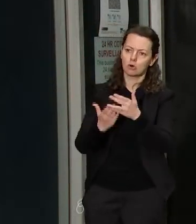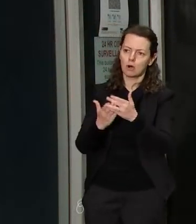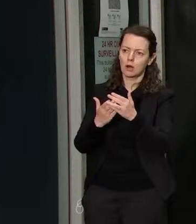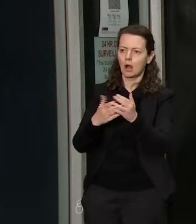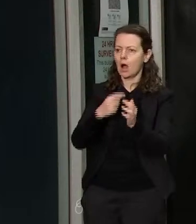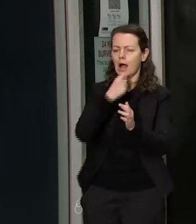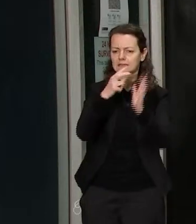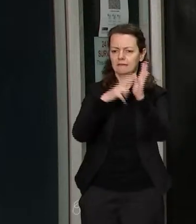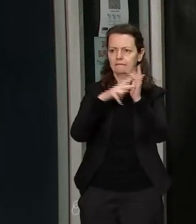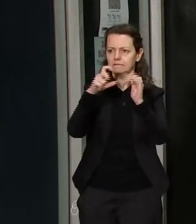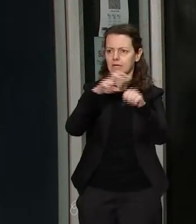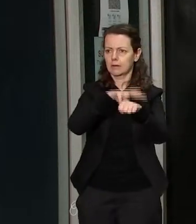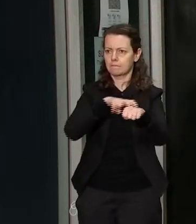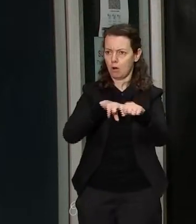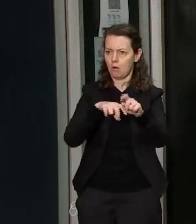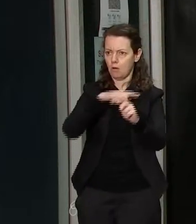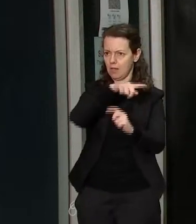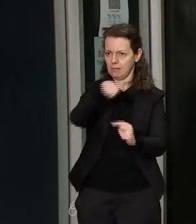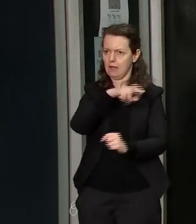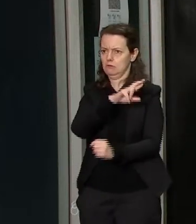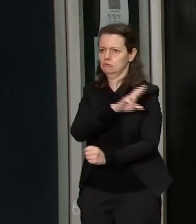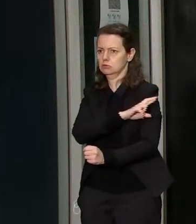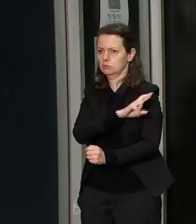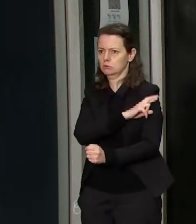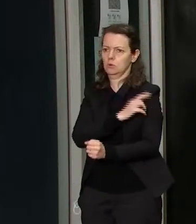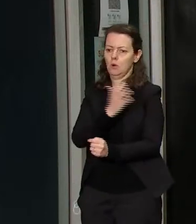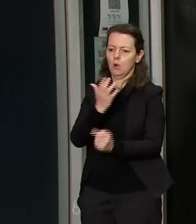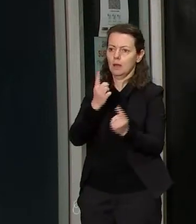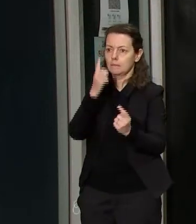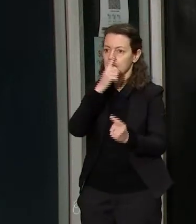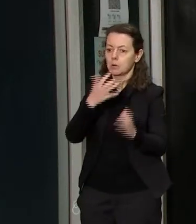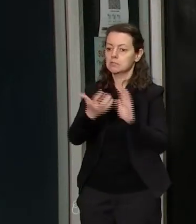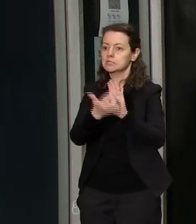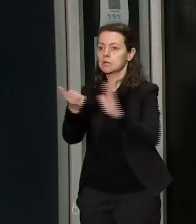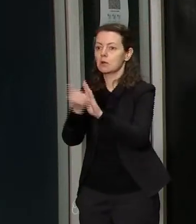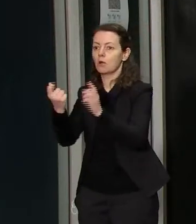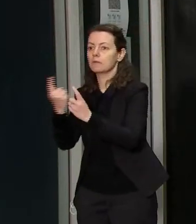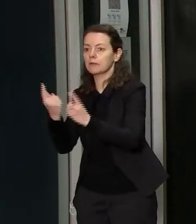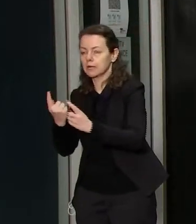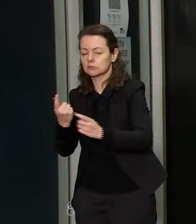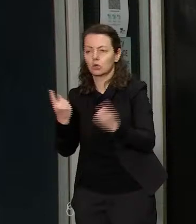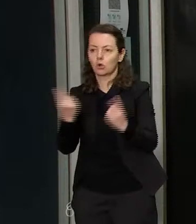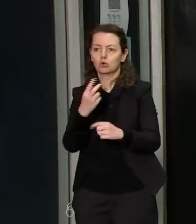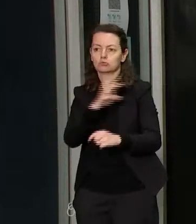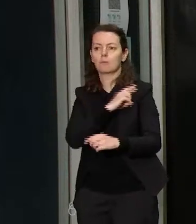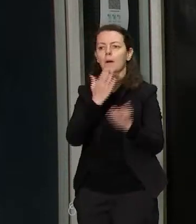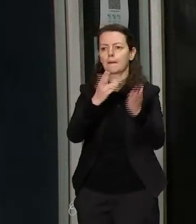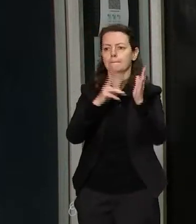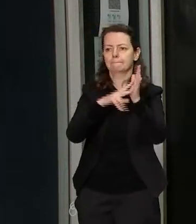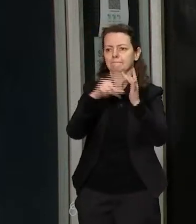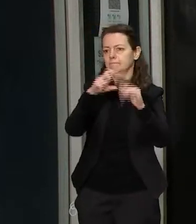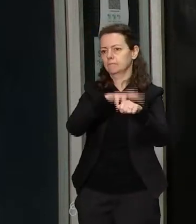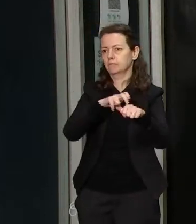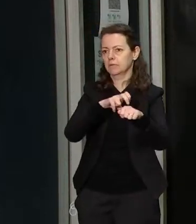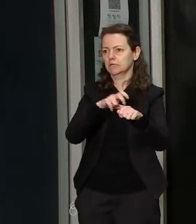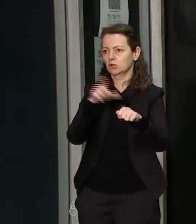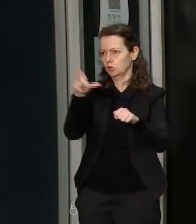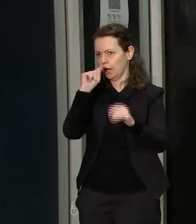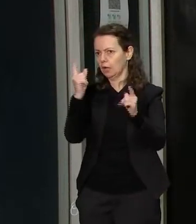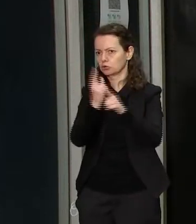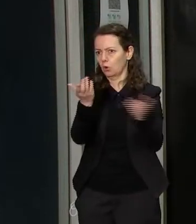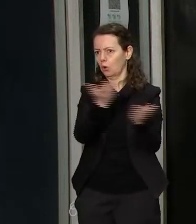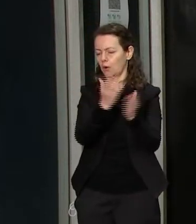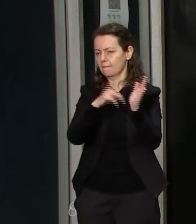VicPol have not been advised about this allegation. CQV have not been advised, so I'm happy for them to come back to you.